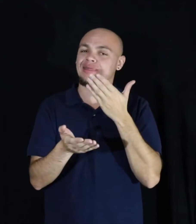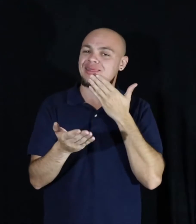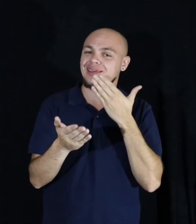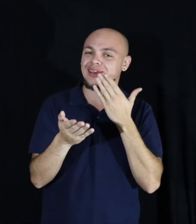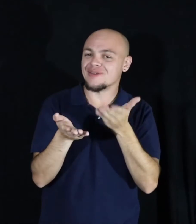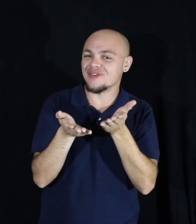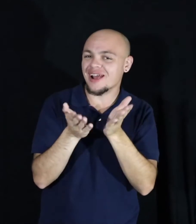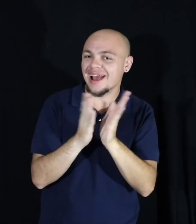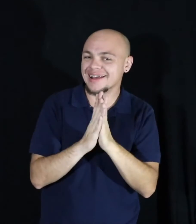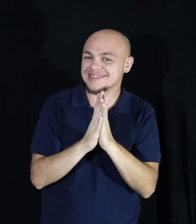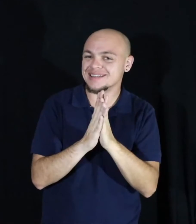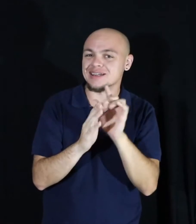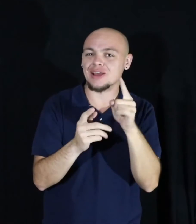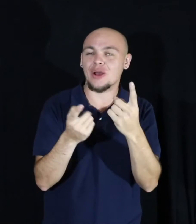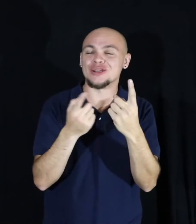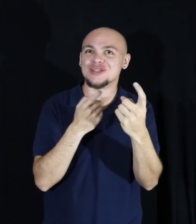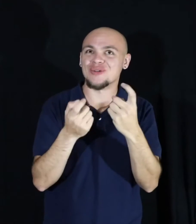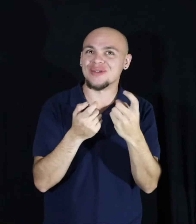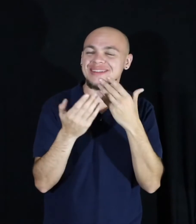inquisitive today.